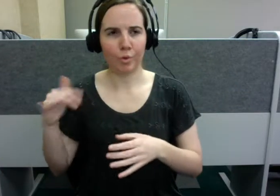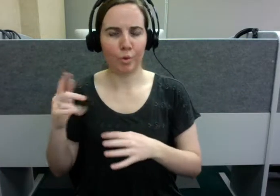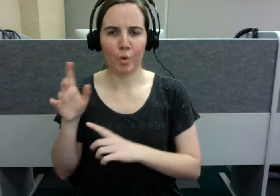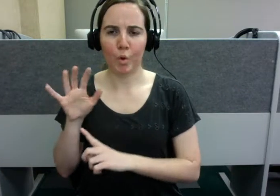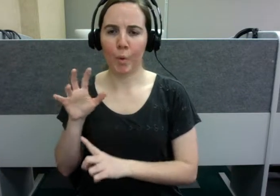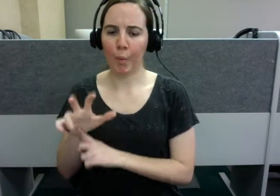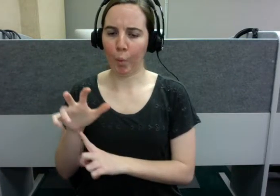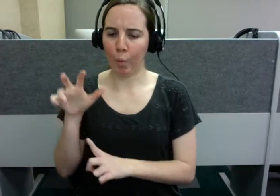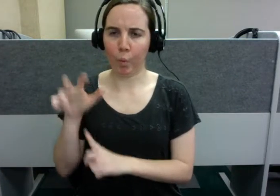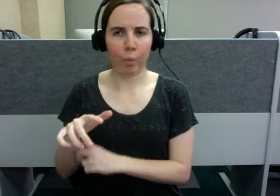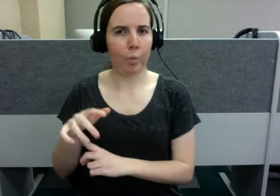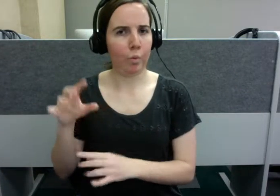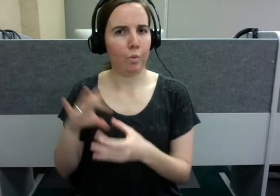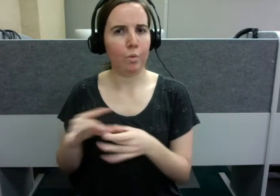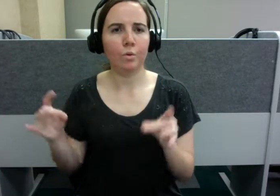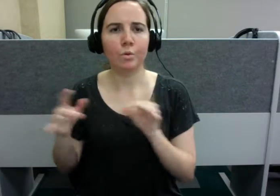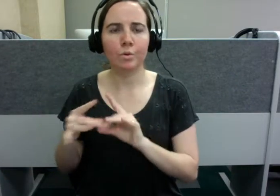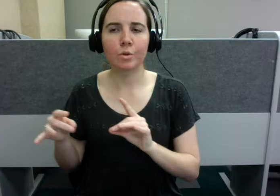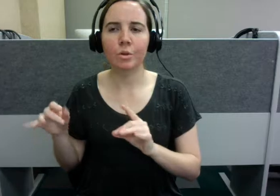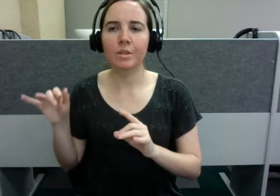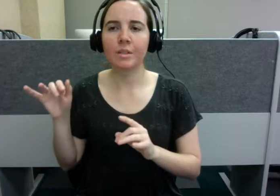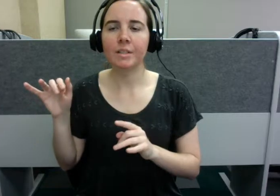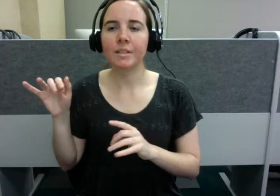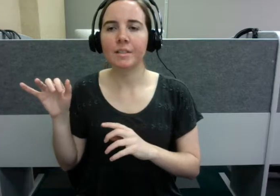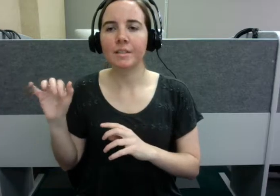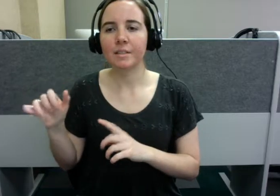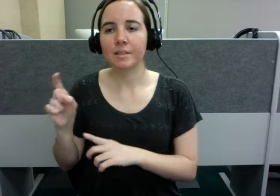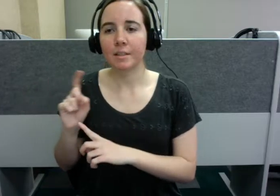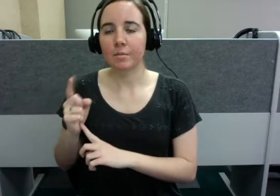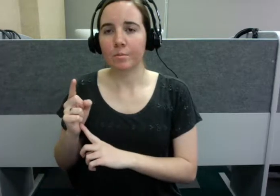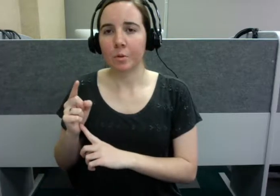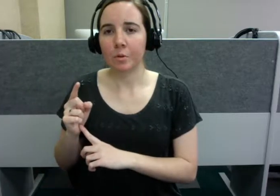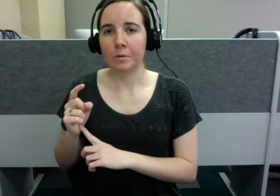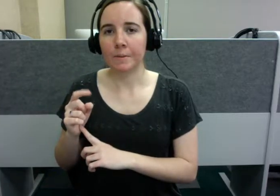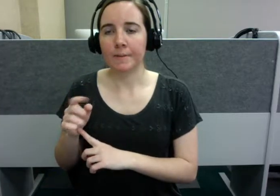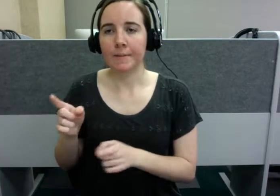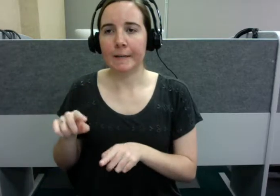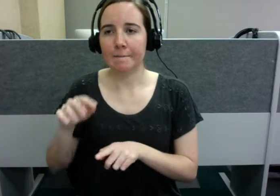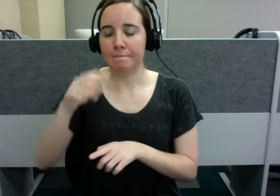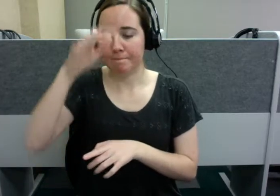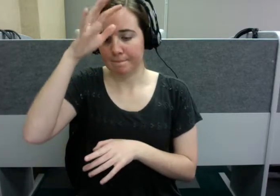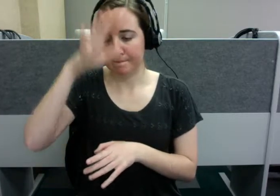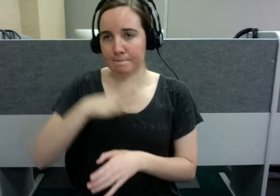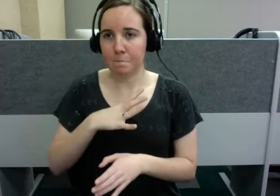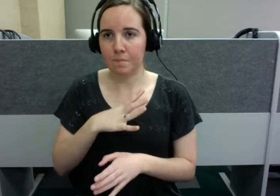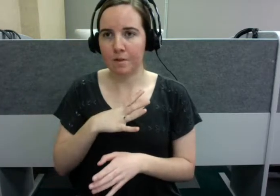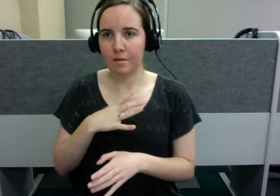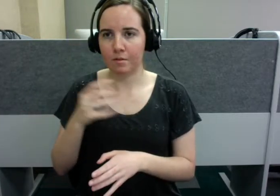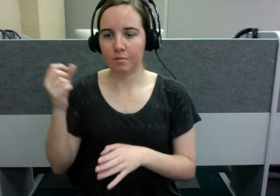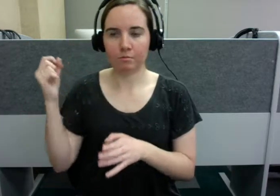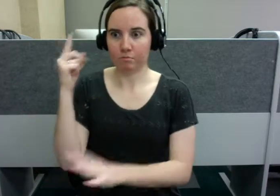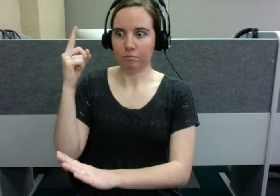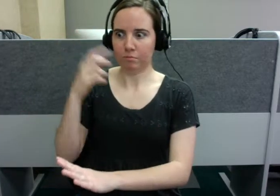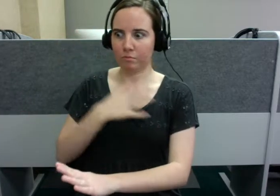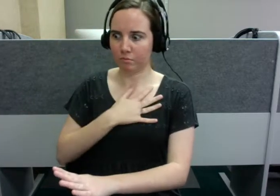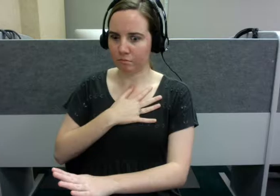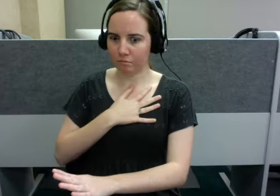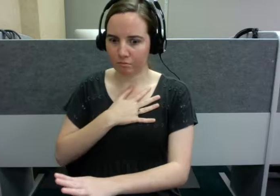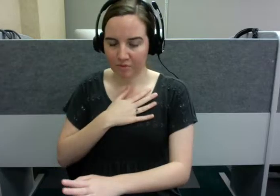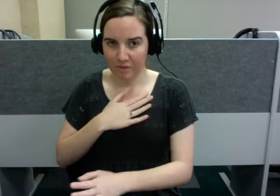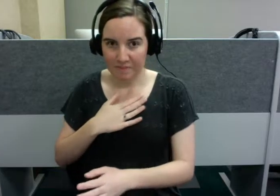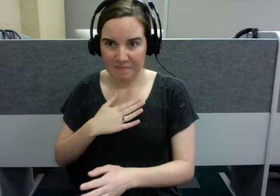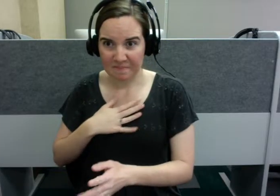Euripides and Sophocles. That's the moment where Oedipus has his moment where he suddenly realizes that hot chick